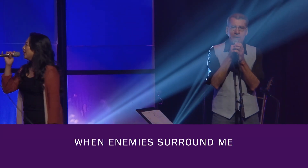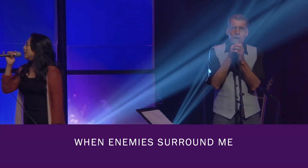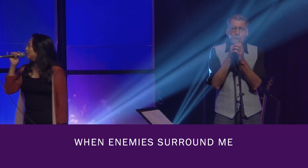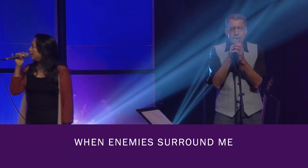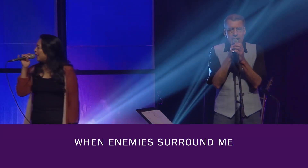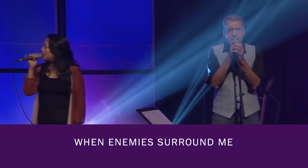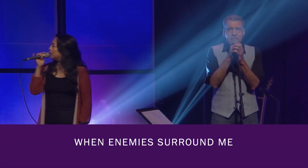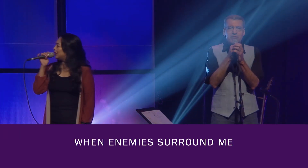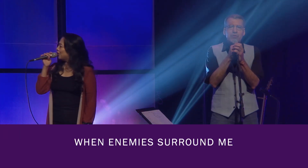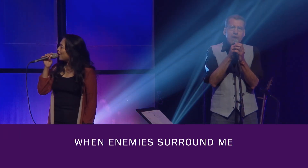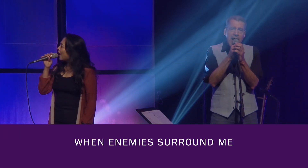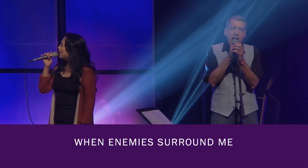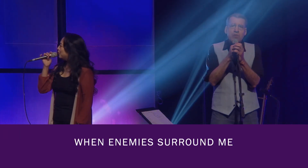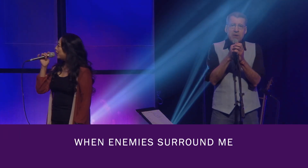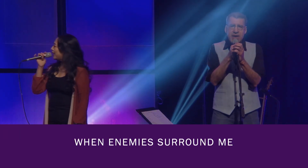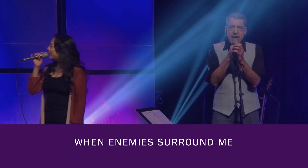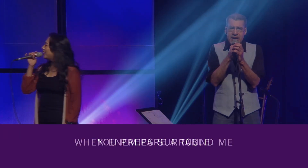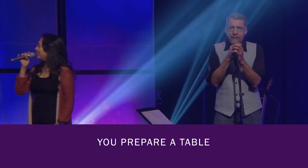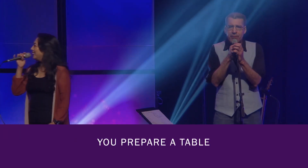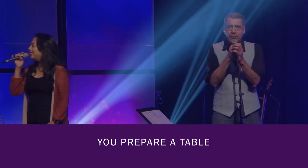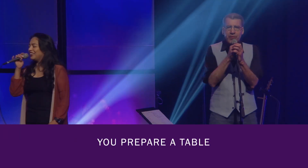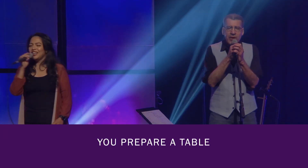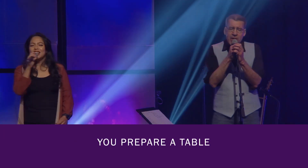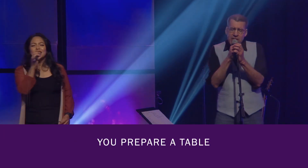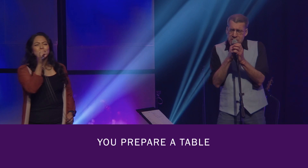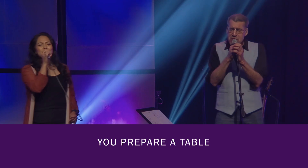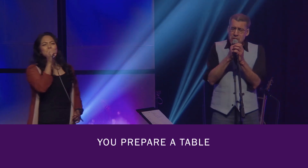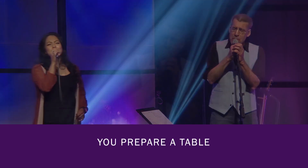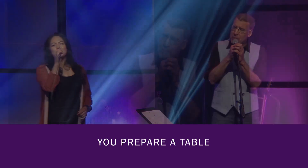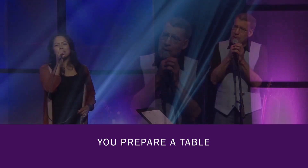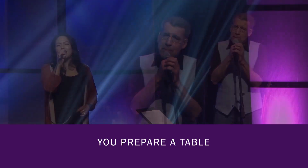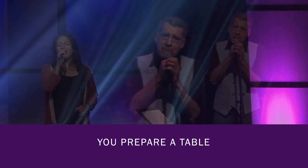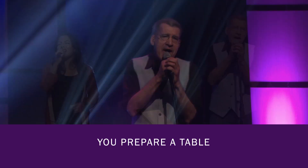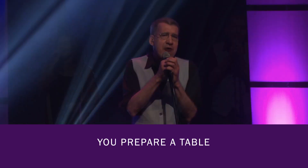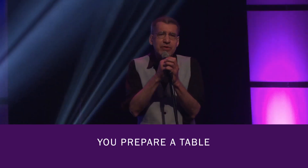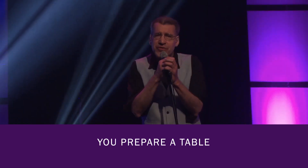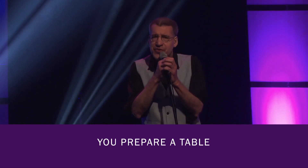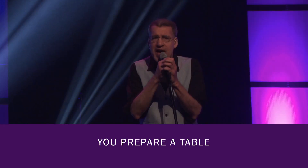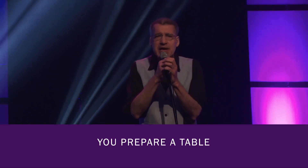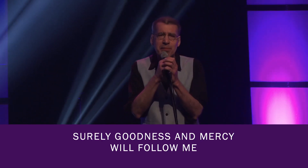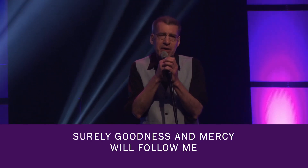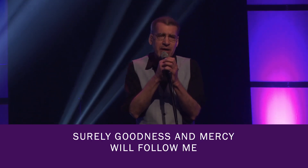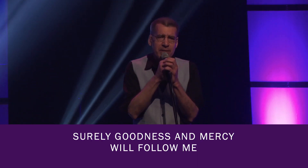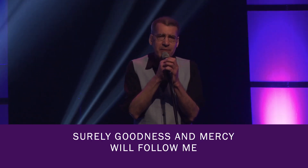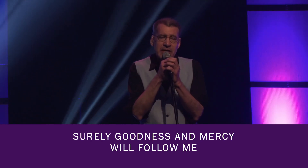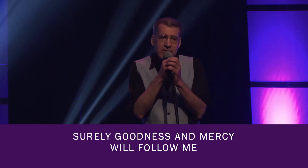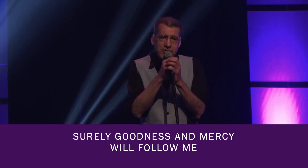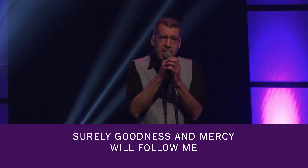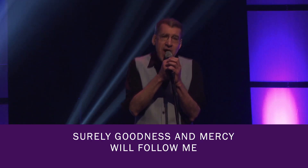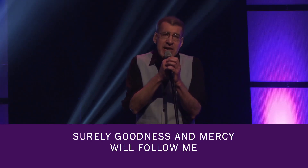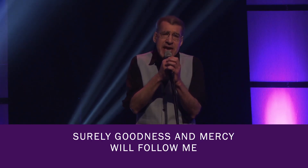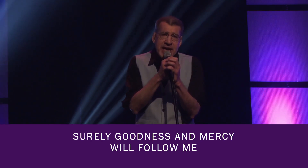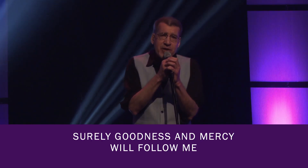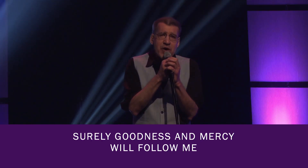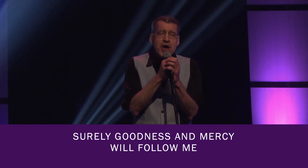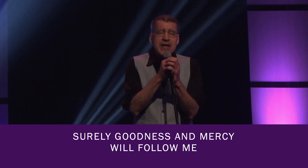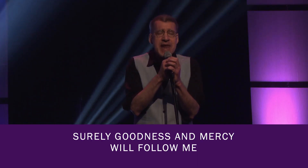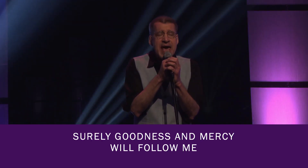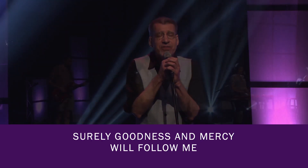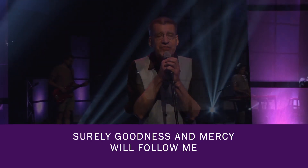evil. When enemies surround me, you prepare a table.